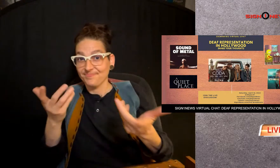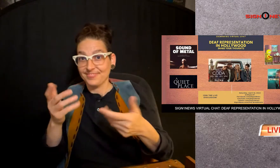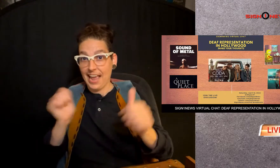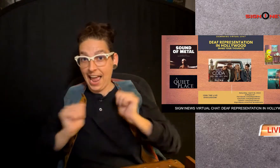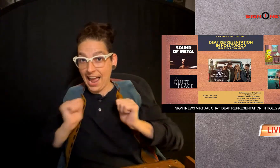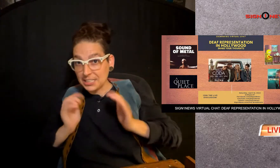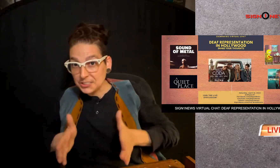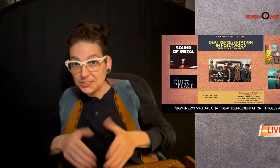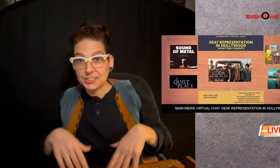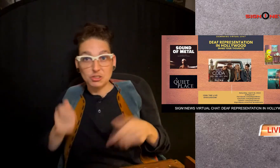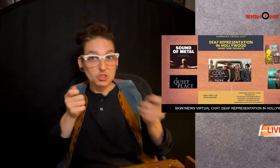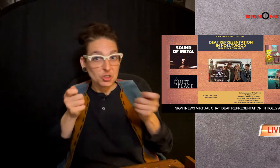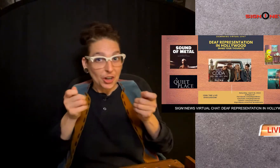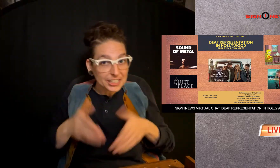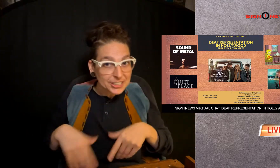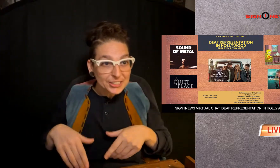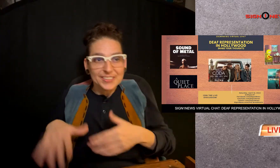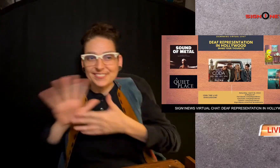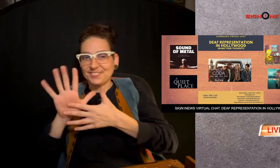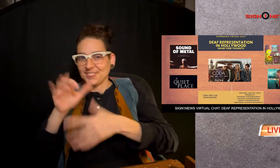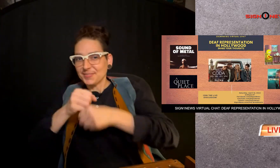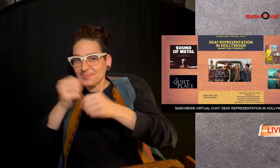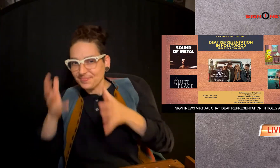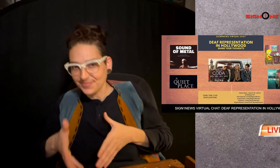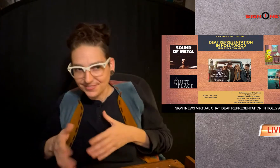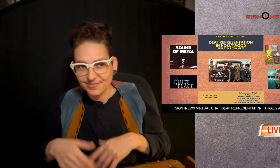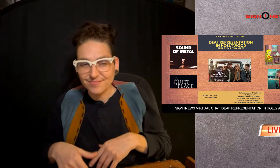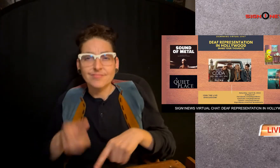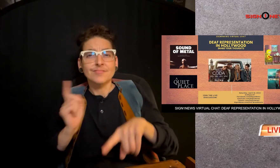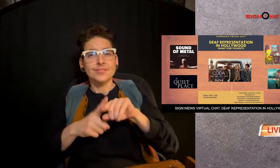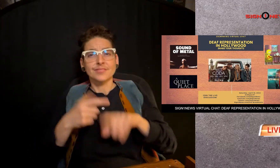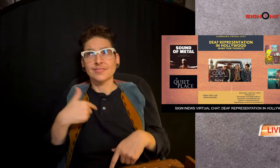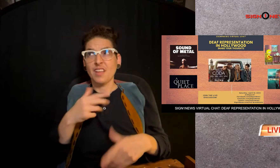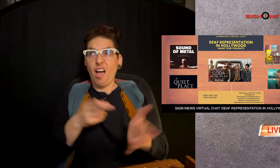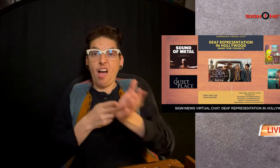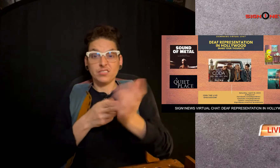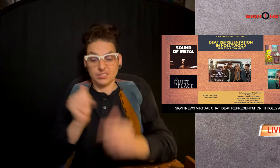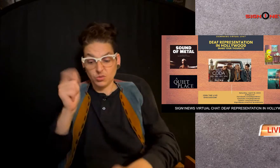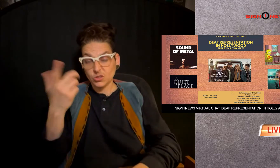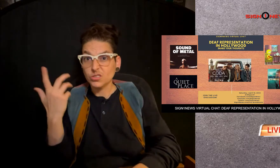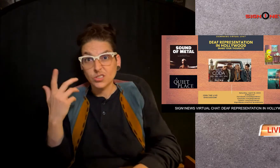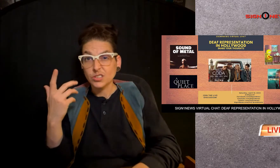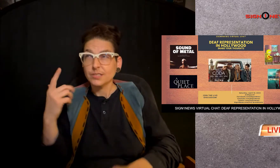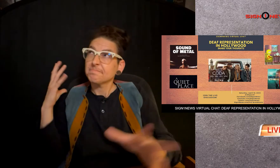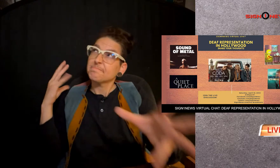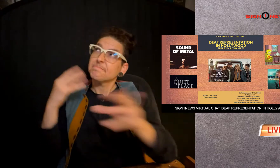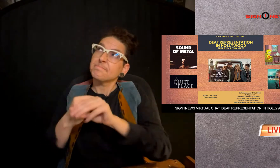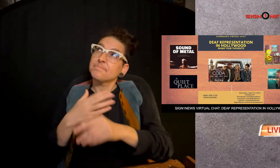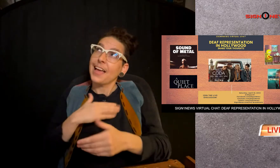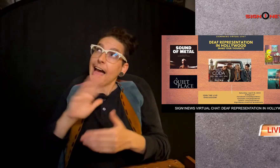past 5 years? You guys already know I'm an actor, a director, and a filmmaker. And honestly,